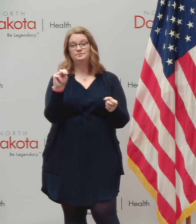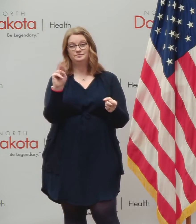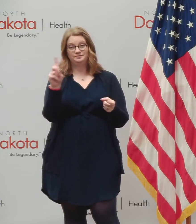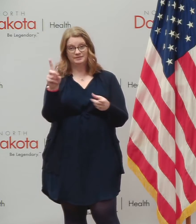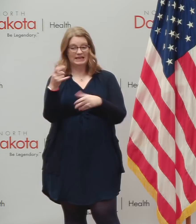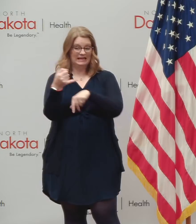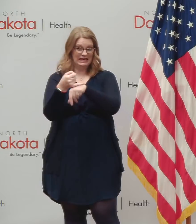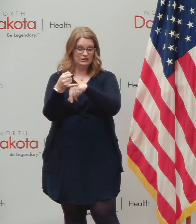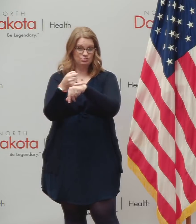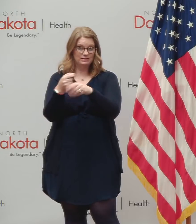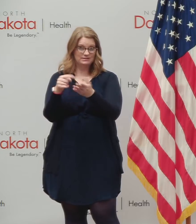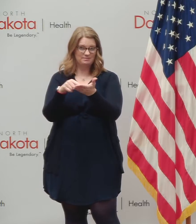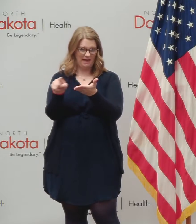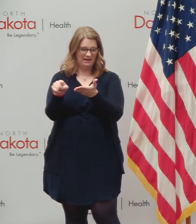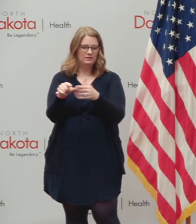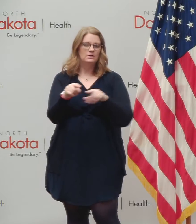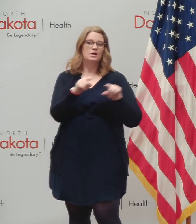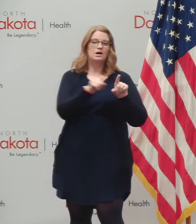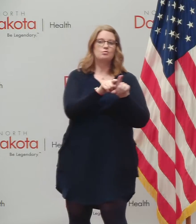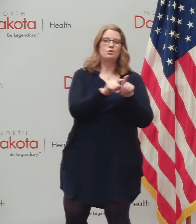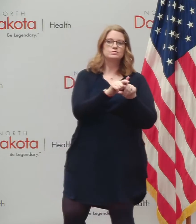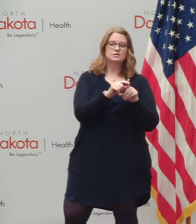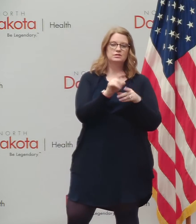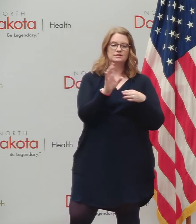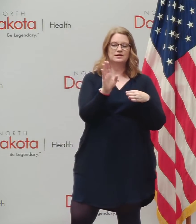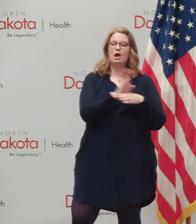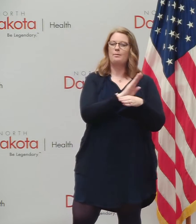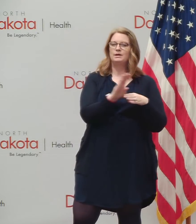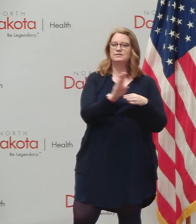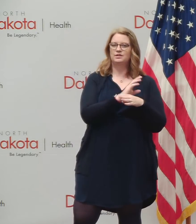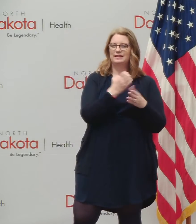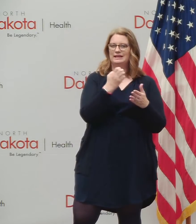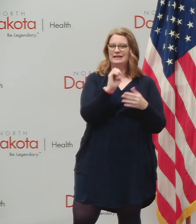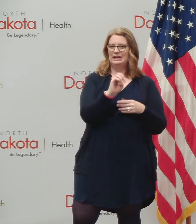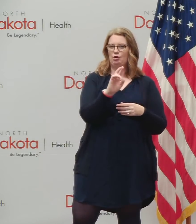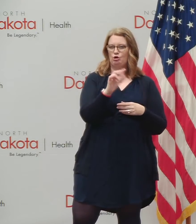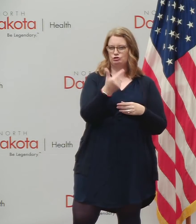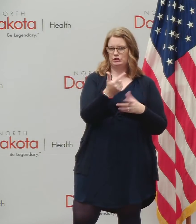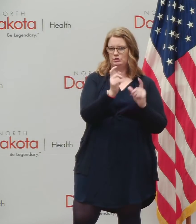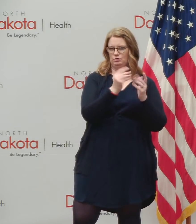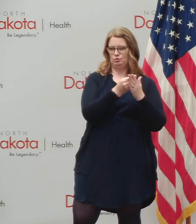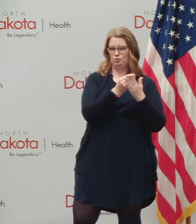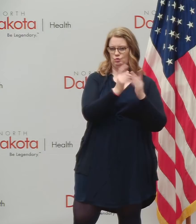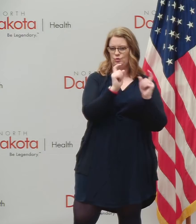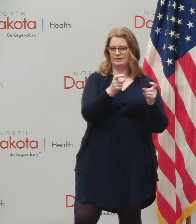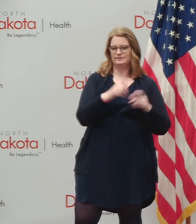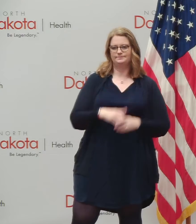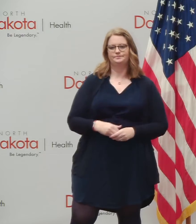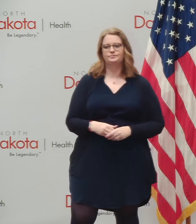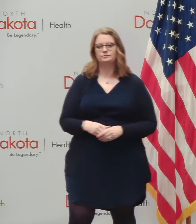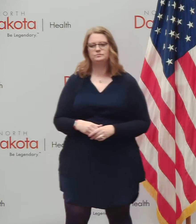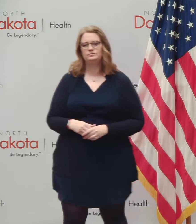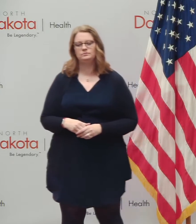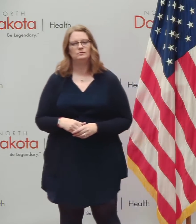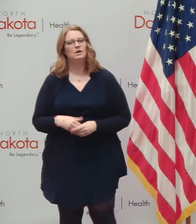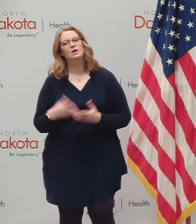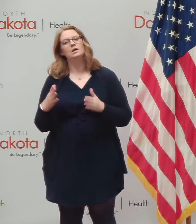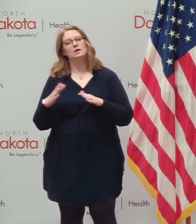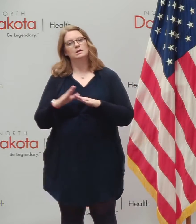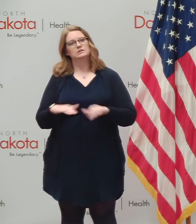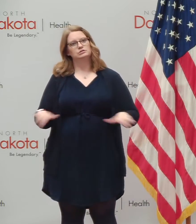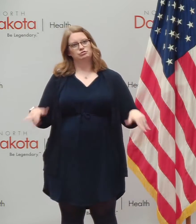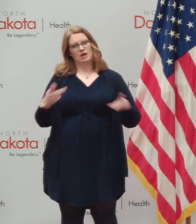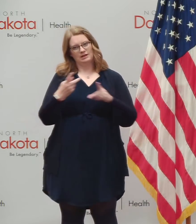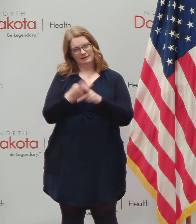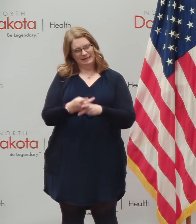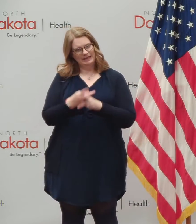interest buy down and grants through Commerce for the economic resiliency grants. Next topic, child care